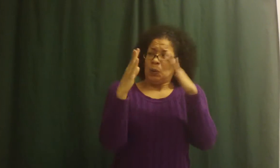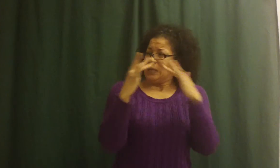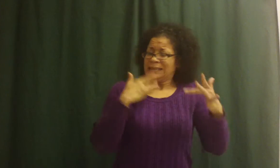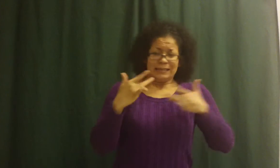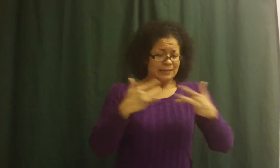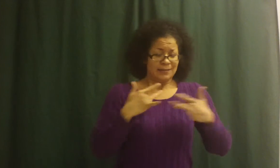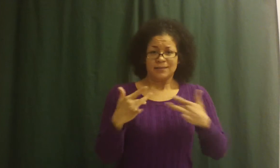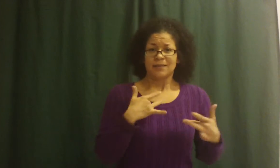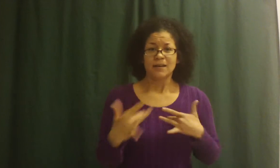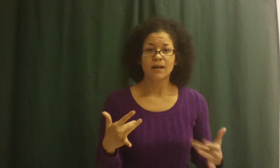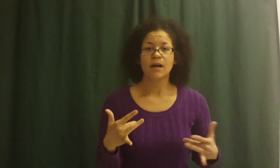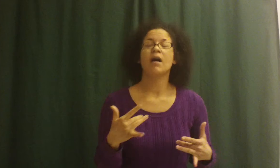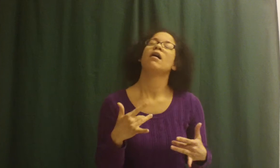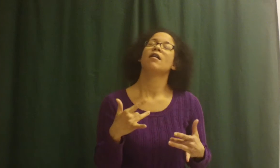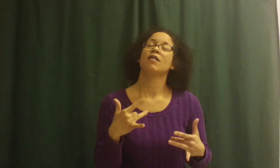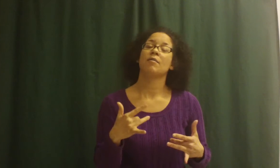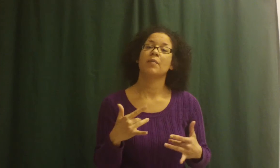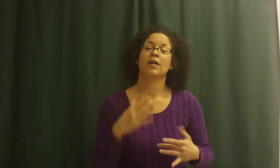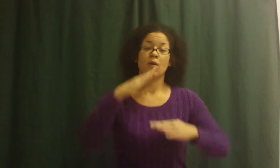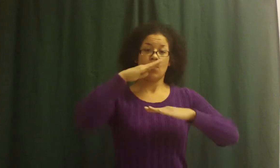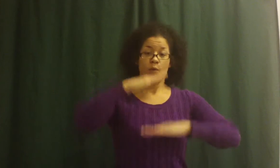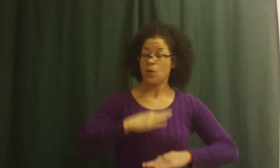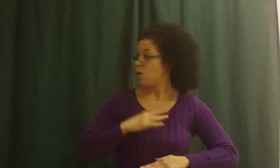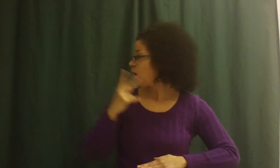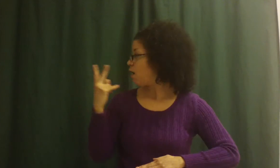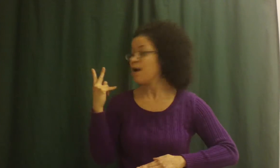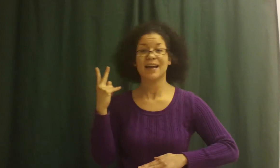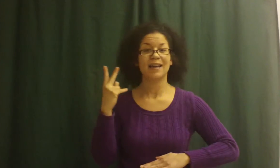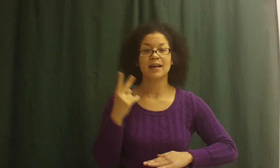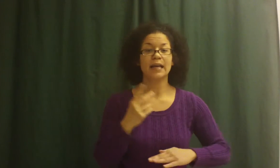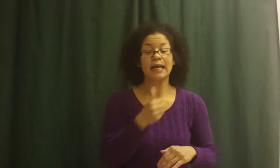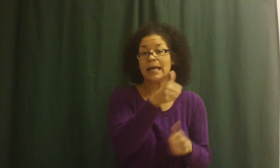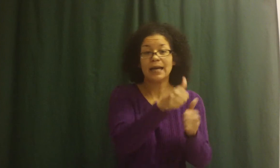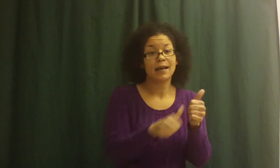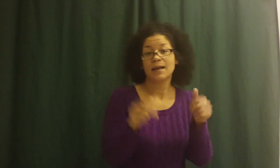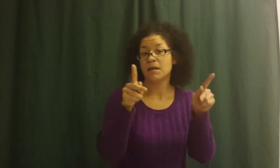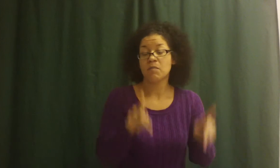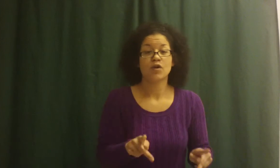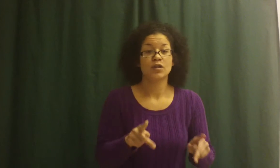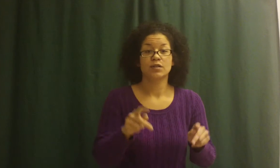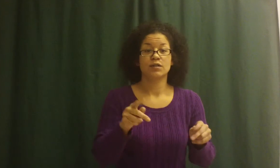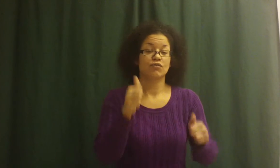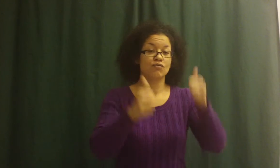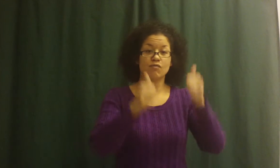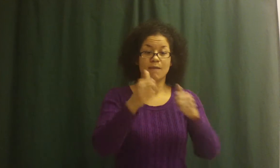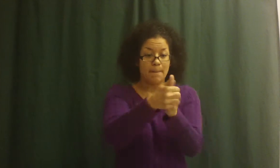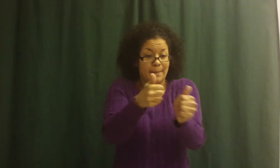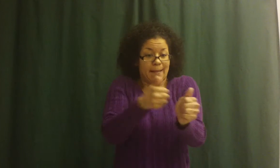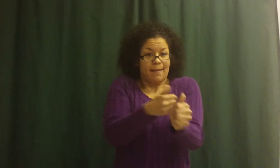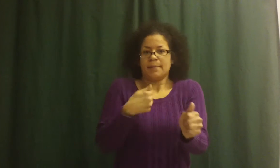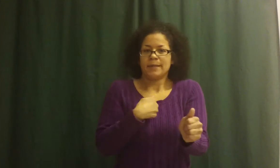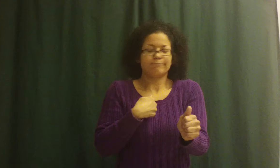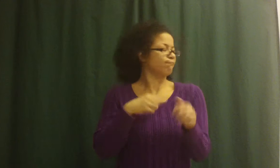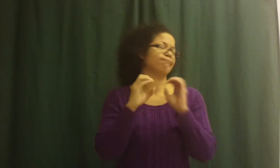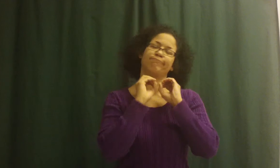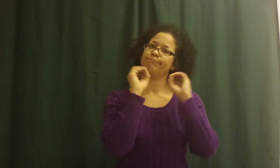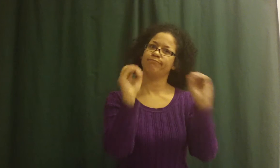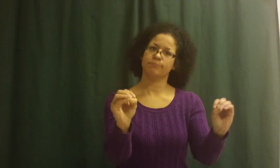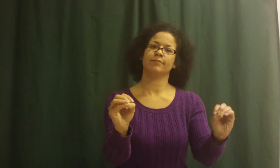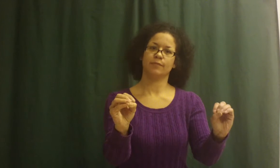me. No one was going down the mountain. Or I'm sure it would have been a very nasty